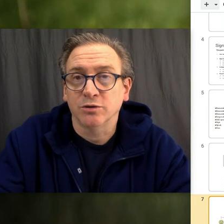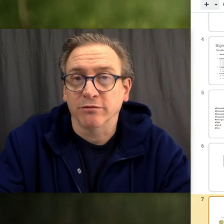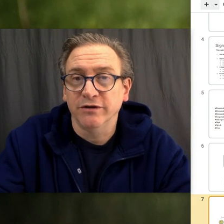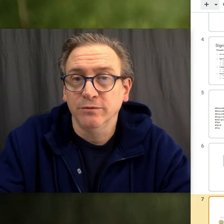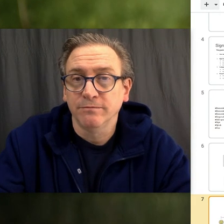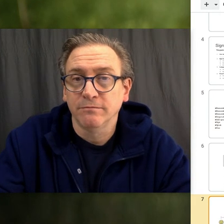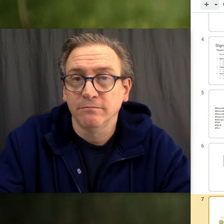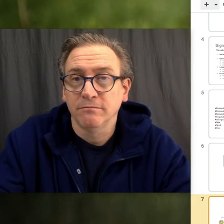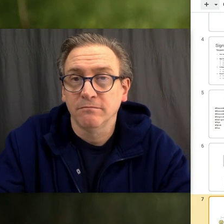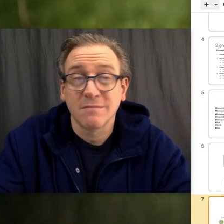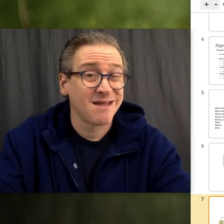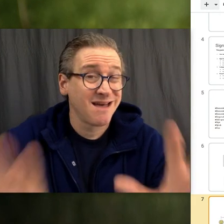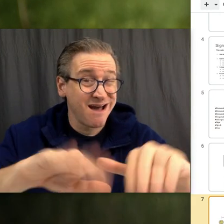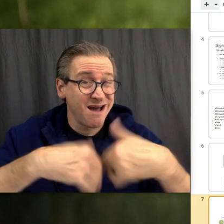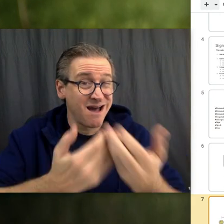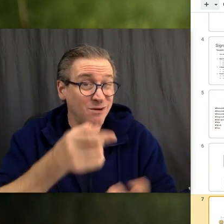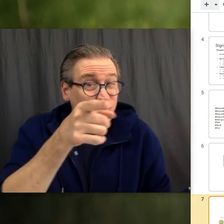Just a quick review.